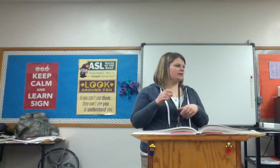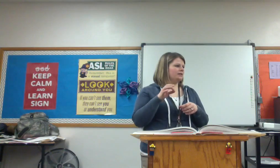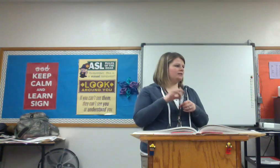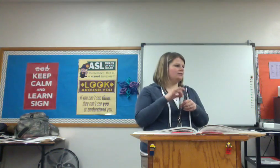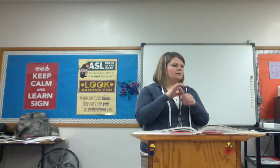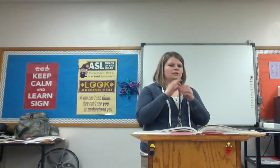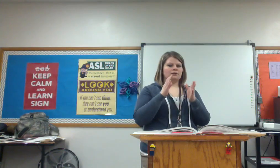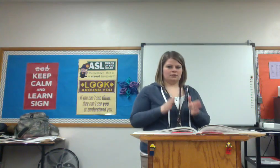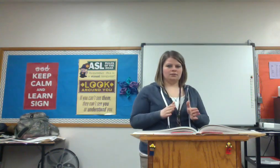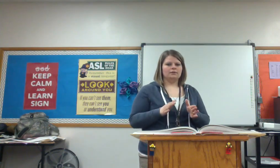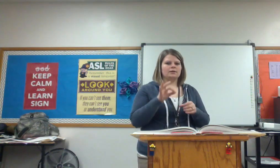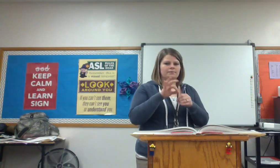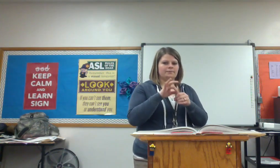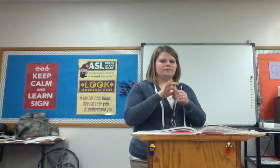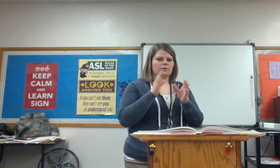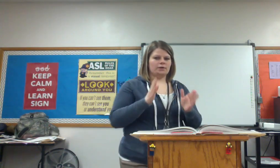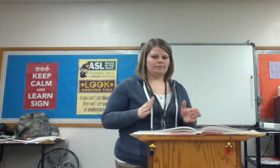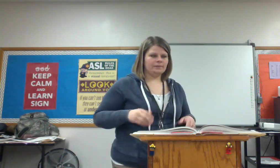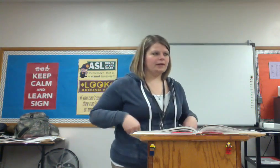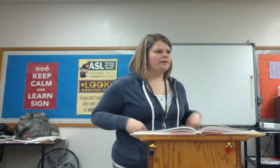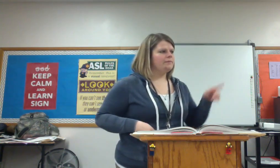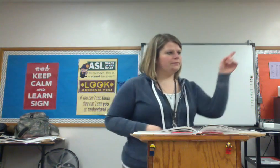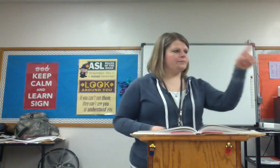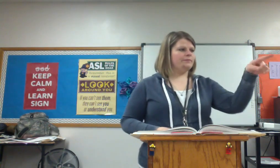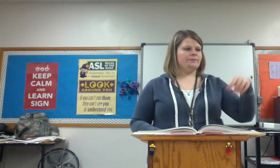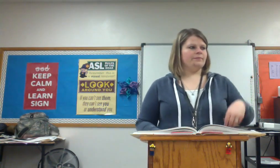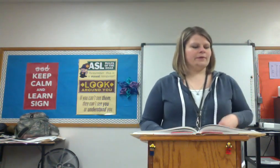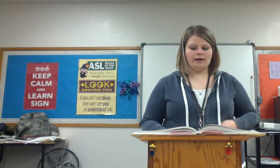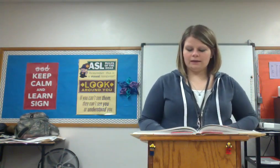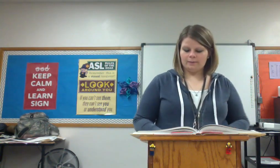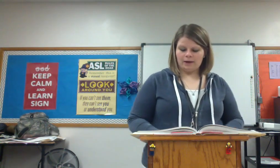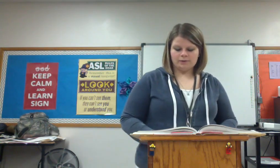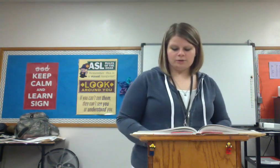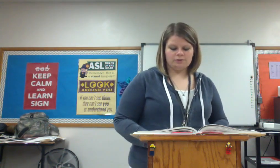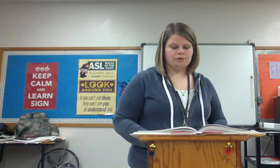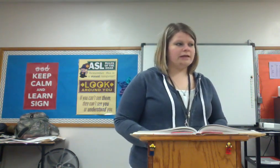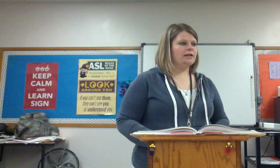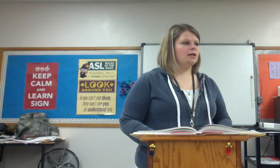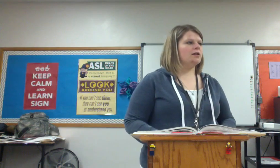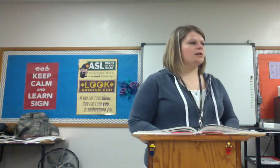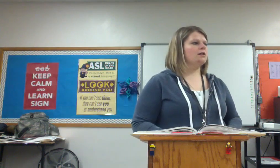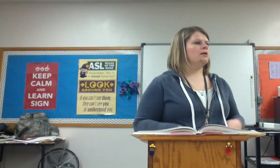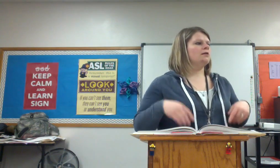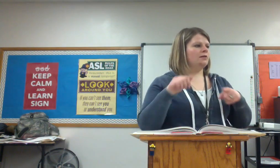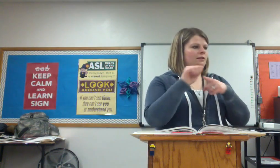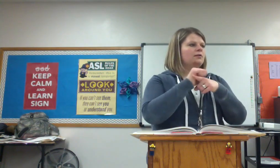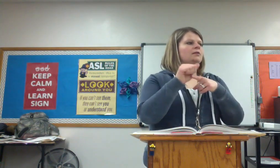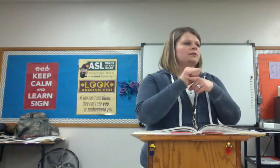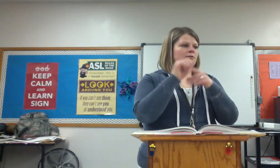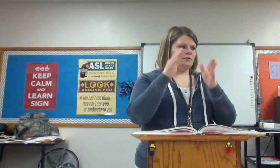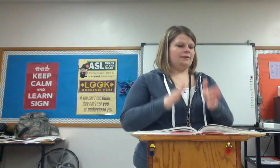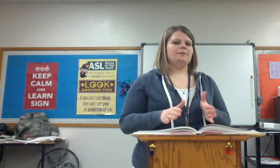it. Yep, voter. Okay? Autumn, how would you do trainer? Yep.